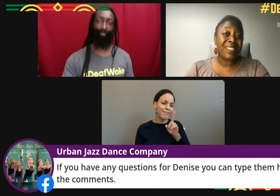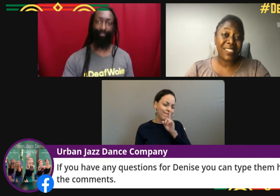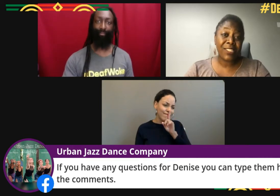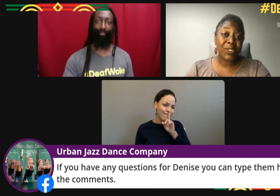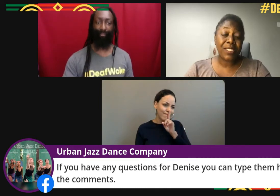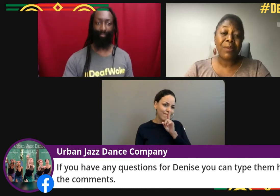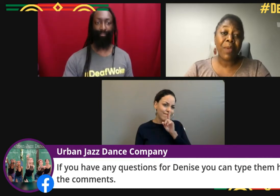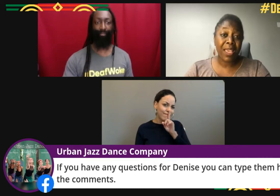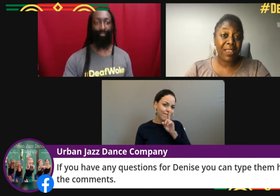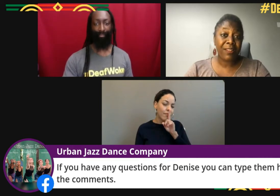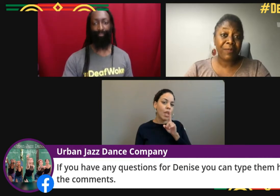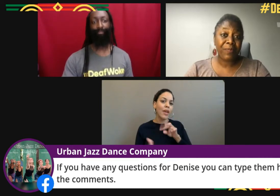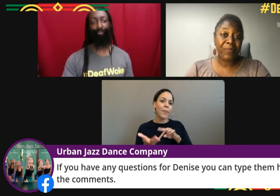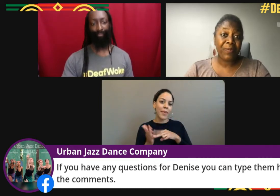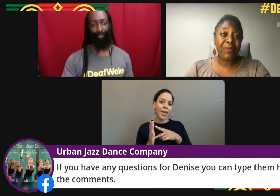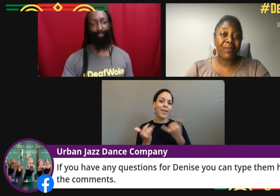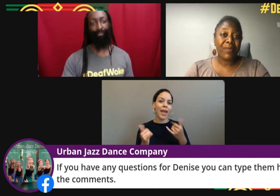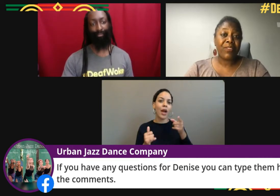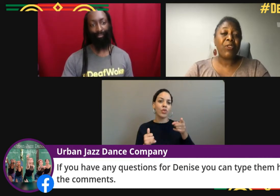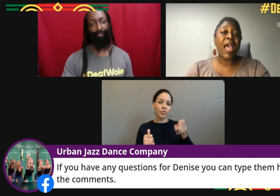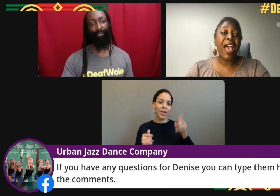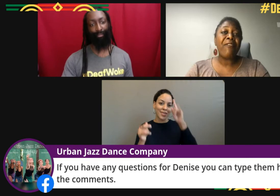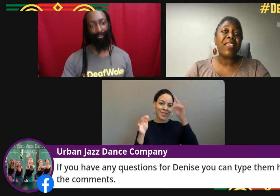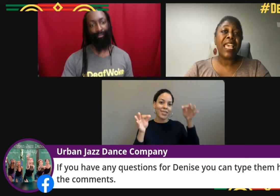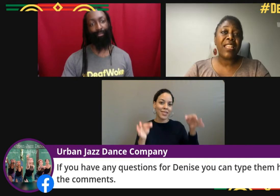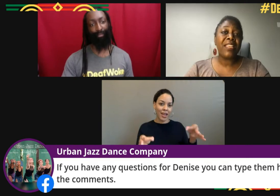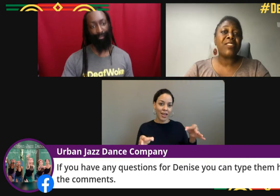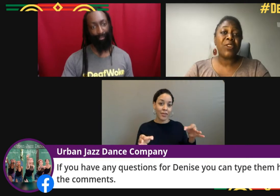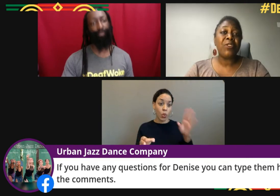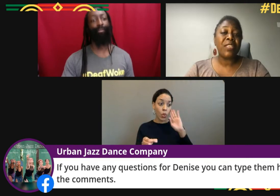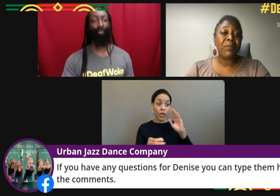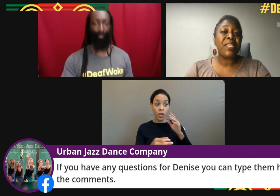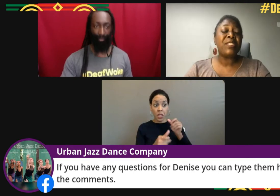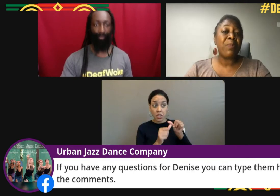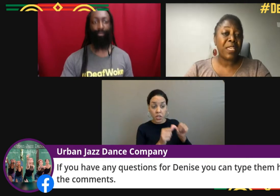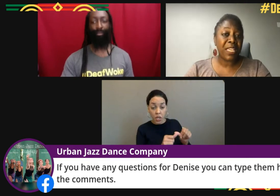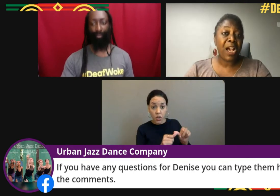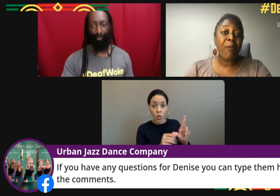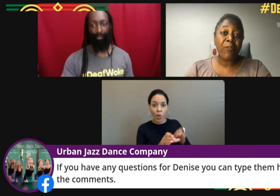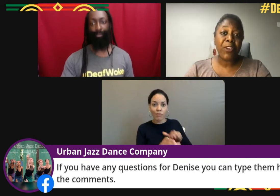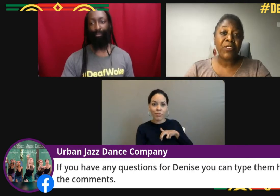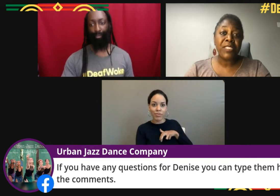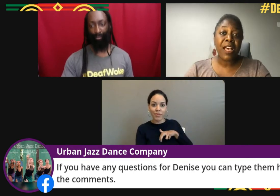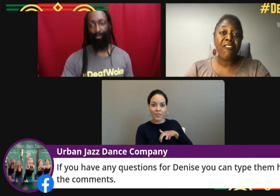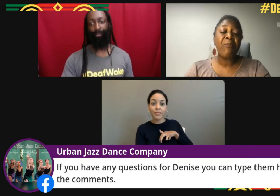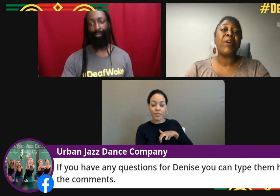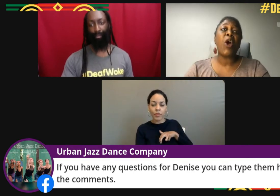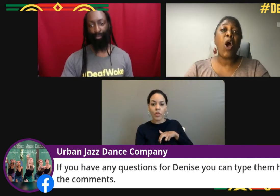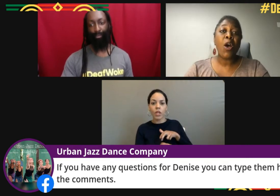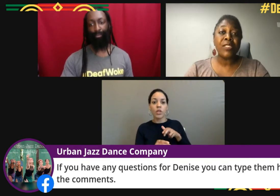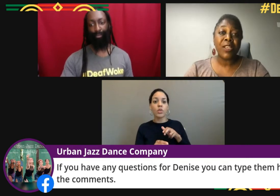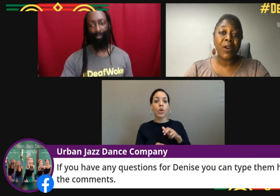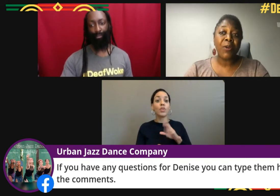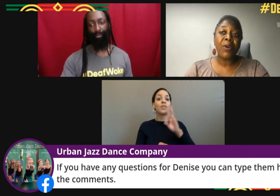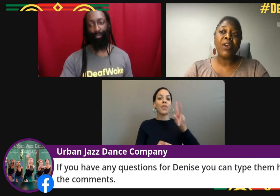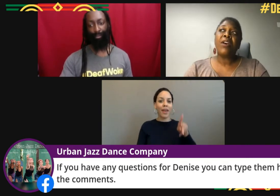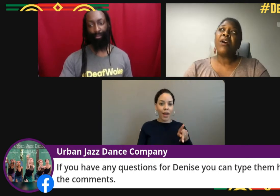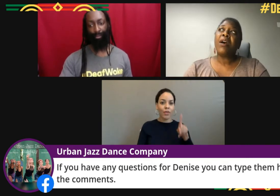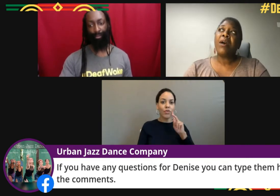got a decision to make. So advocating certainly means speaking up for yourself, but